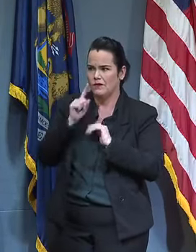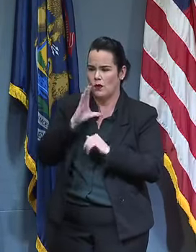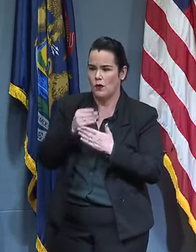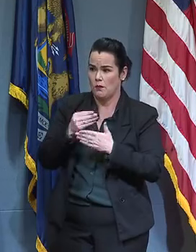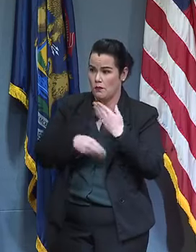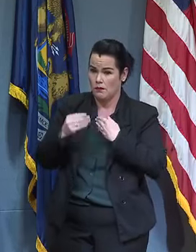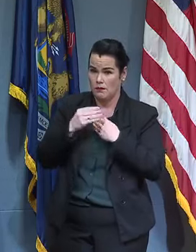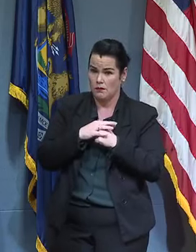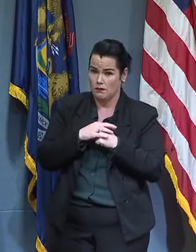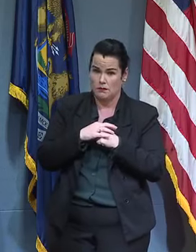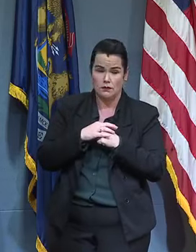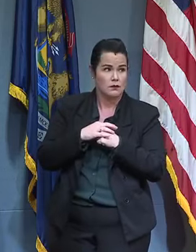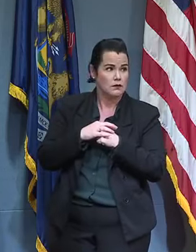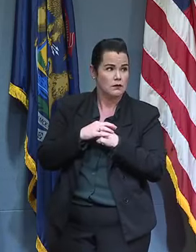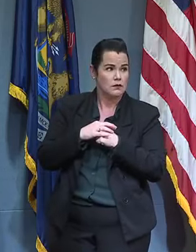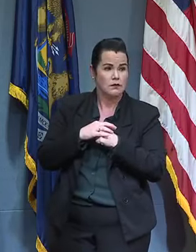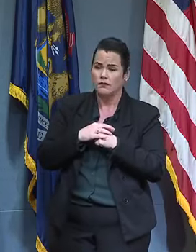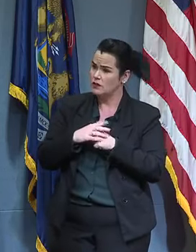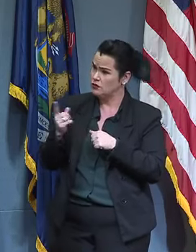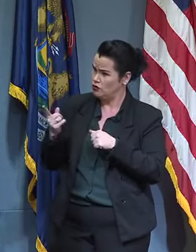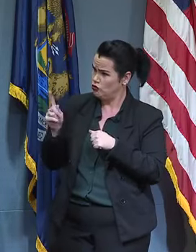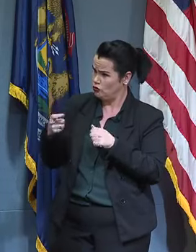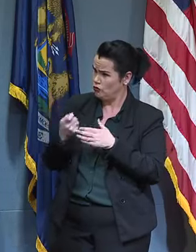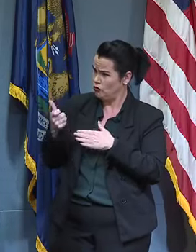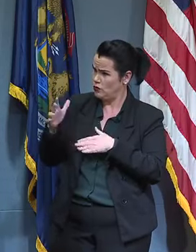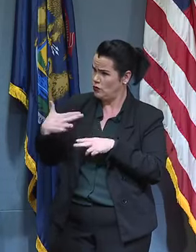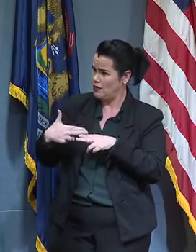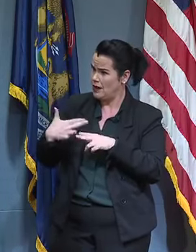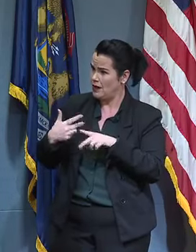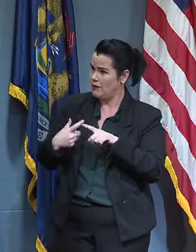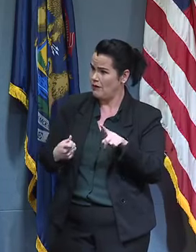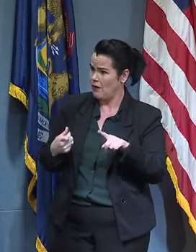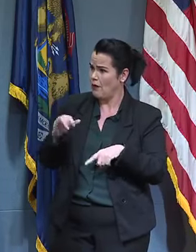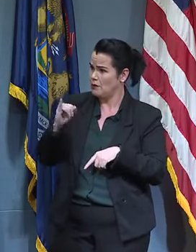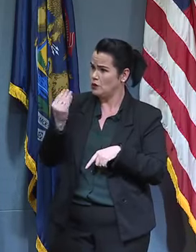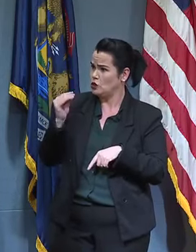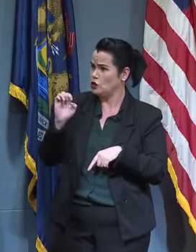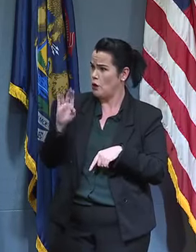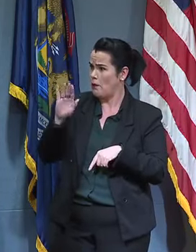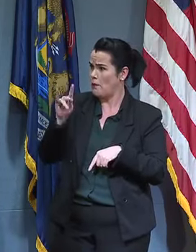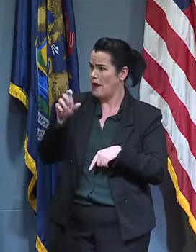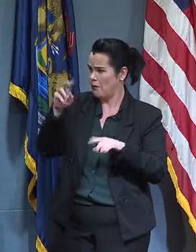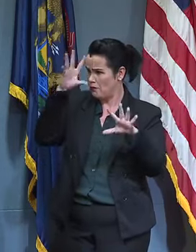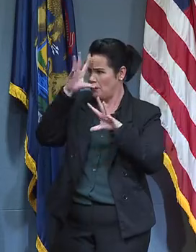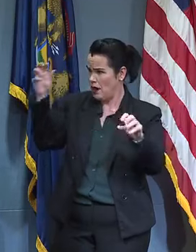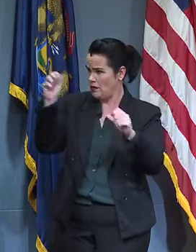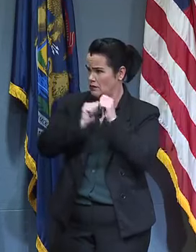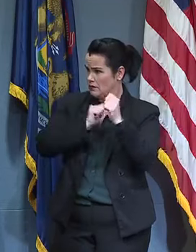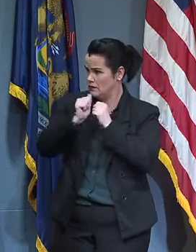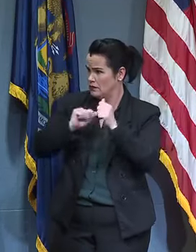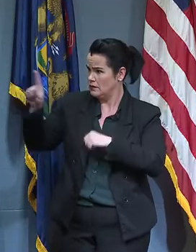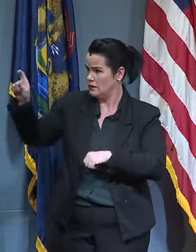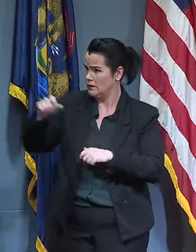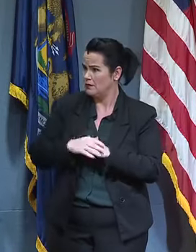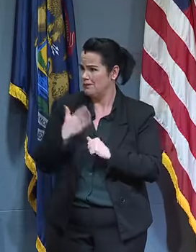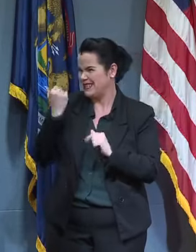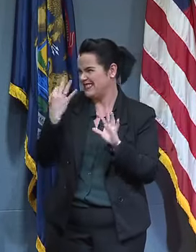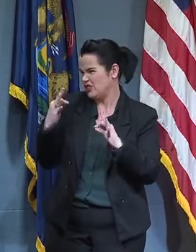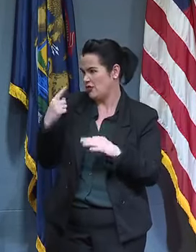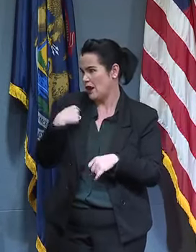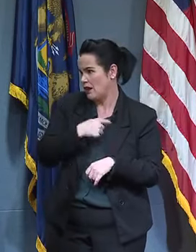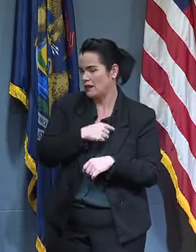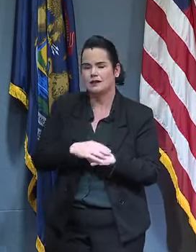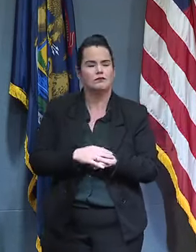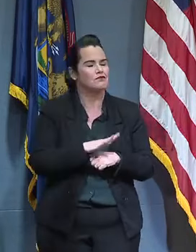your name from Joe Biden's running mate list, just as a purely from a distraction standpoint as running a state? You know